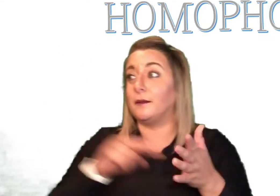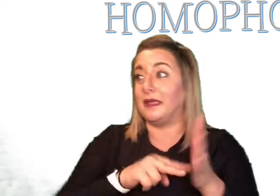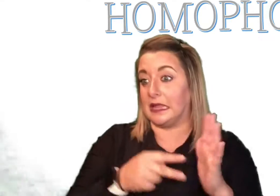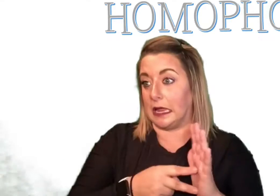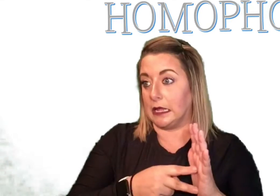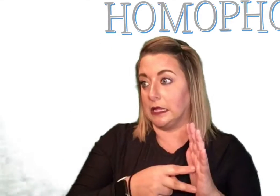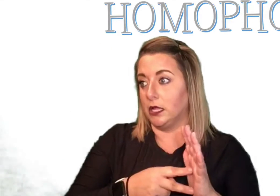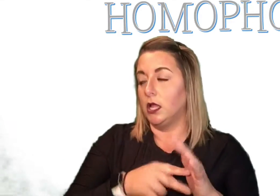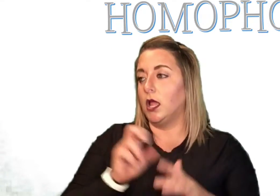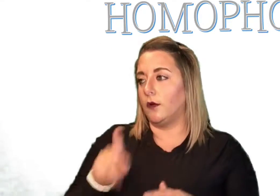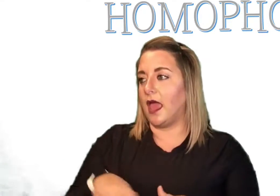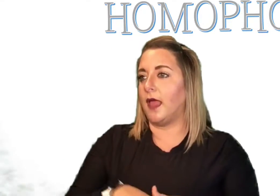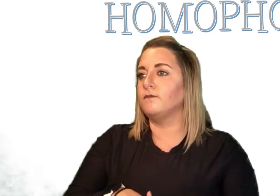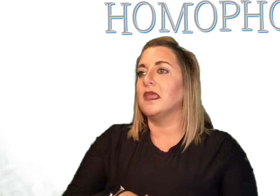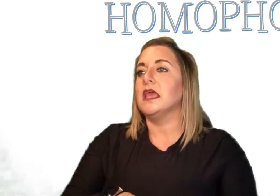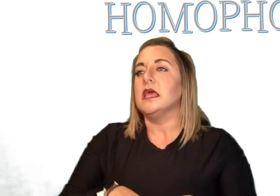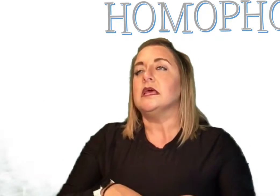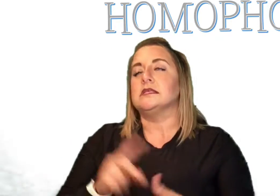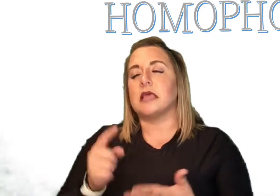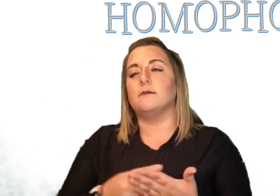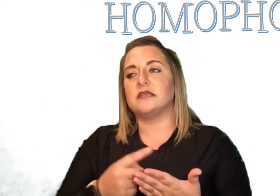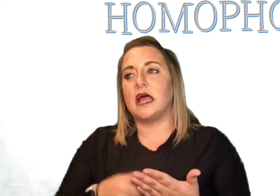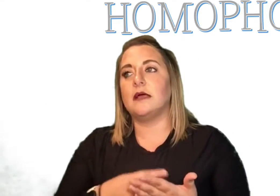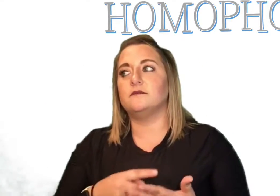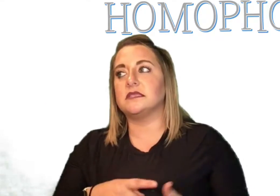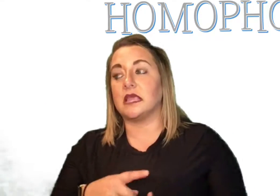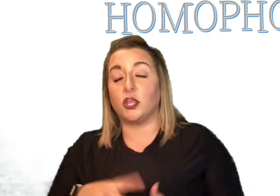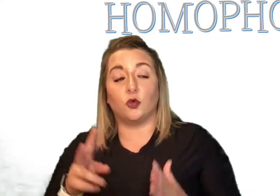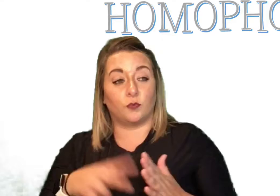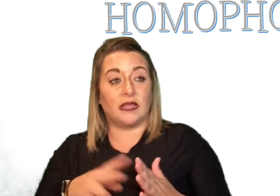a different meaning, okay?